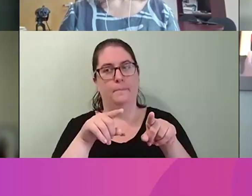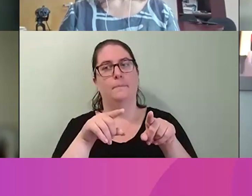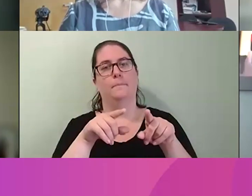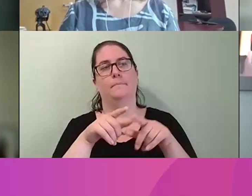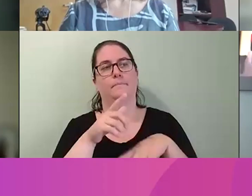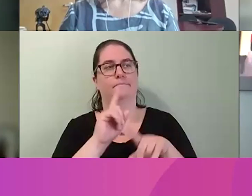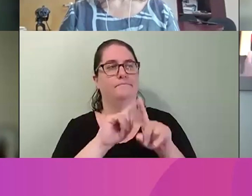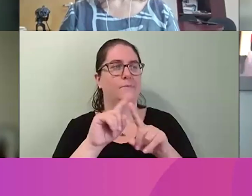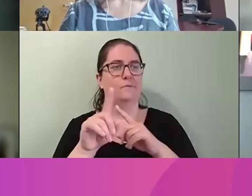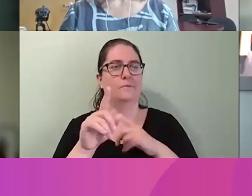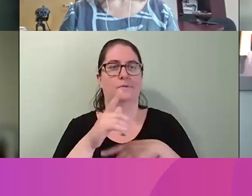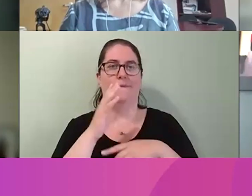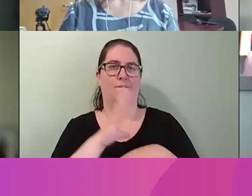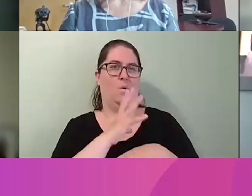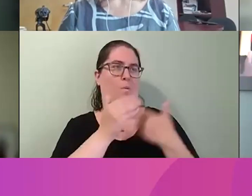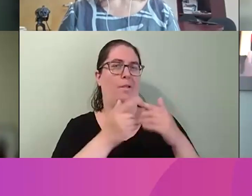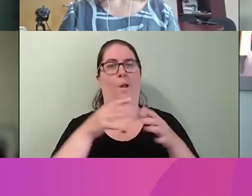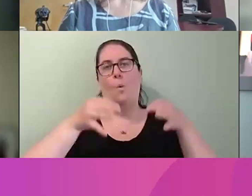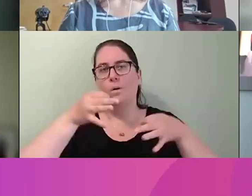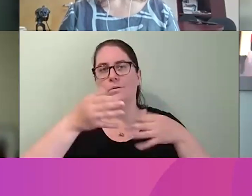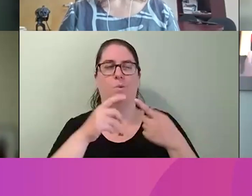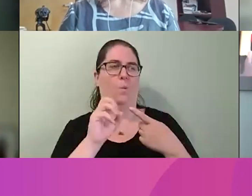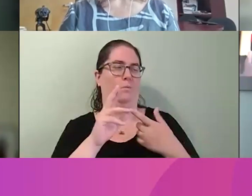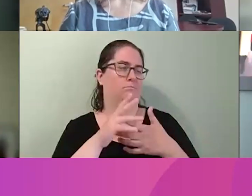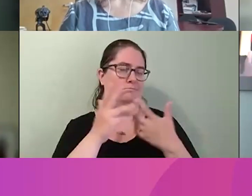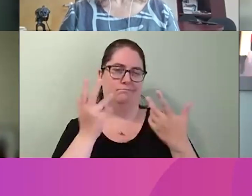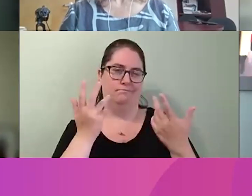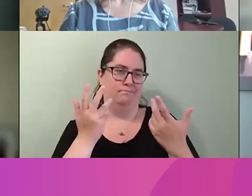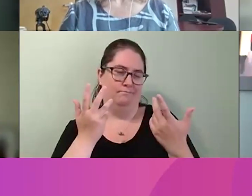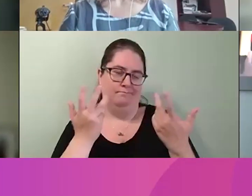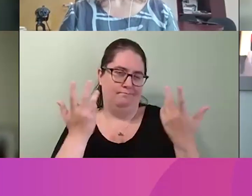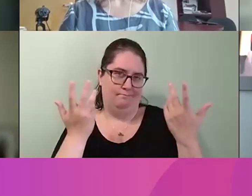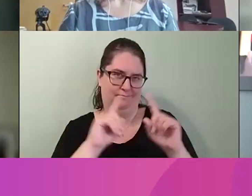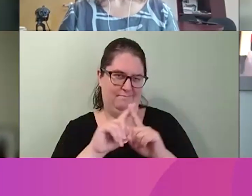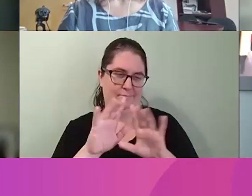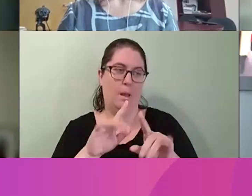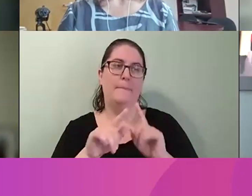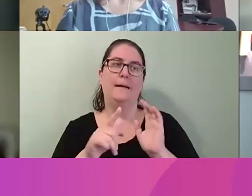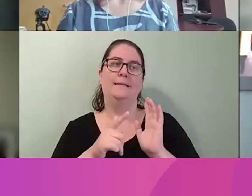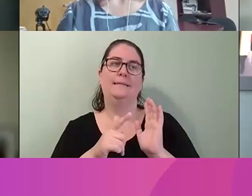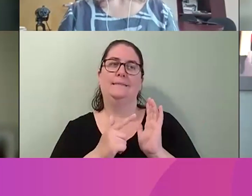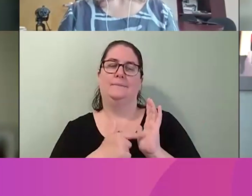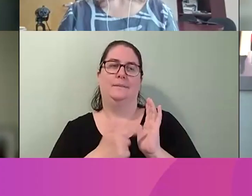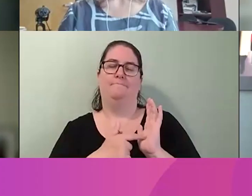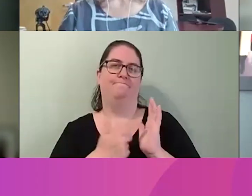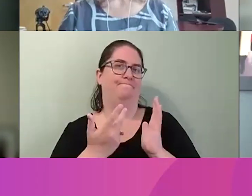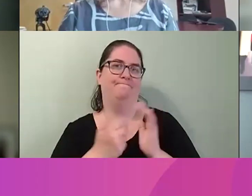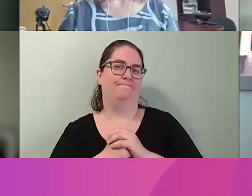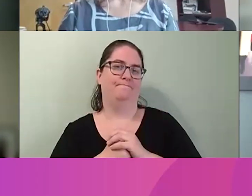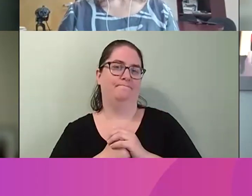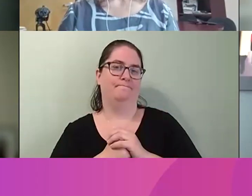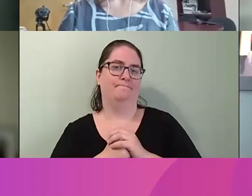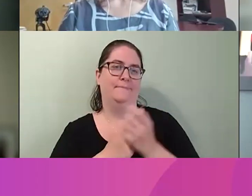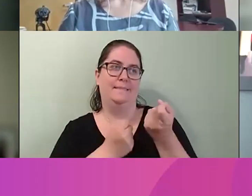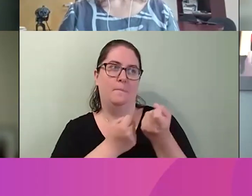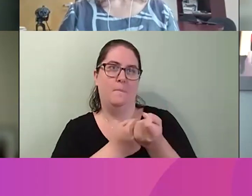like various formal processes like court proceedings. Unfortunately, there was kind of little that other than, supporting